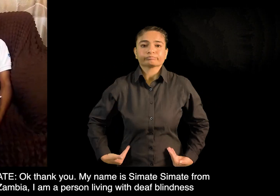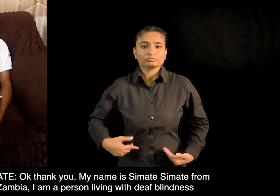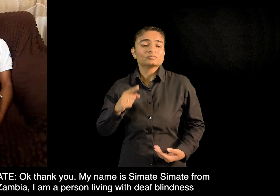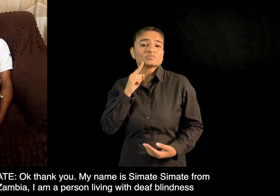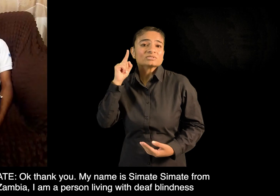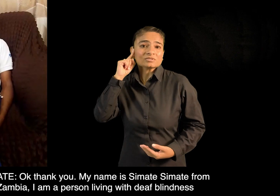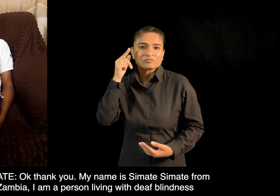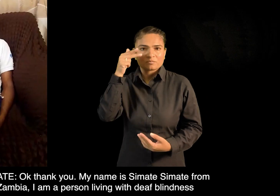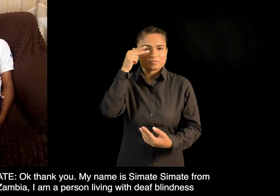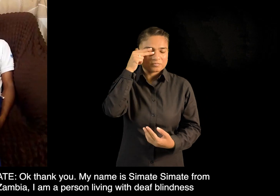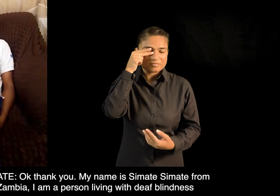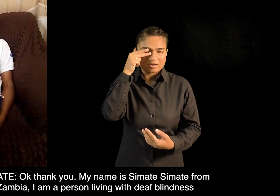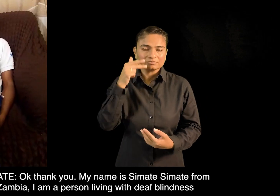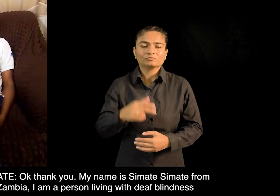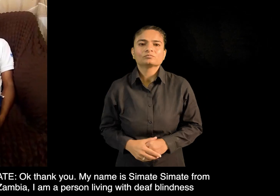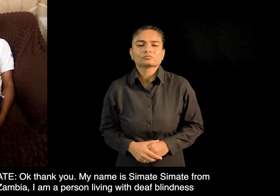deaf blindness,